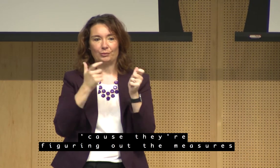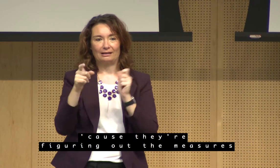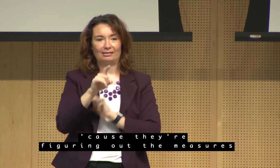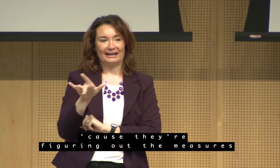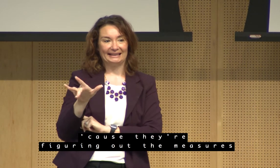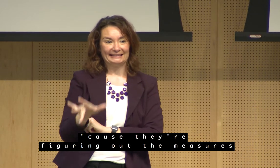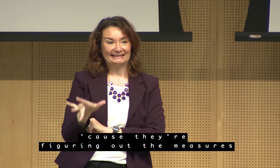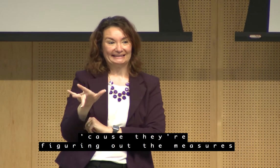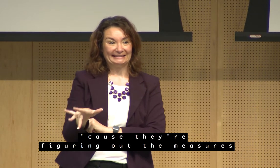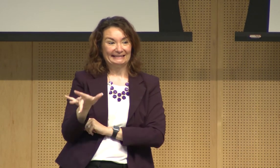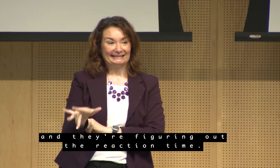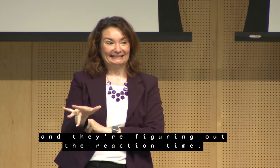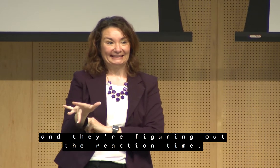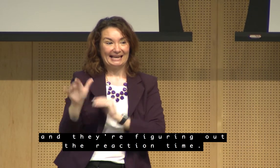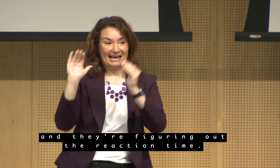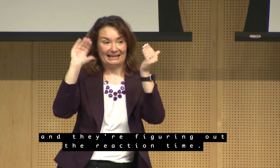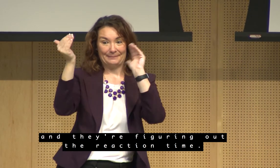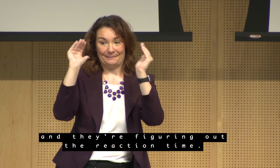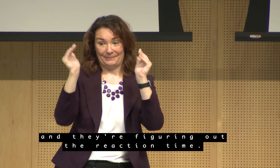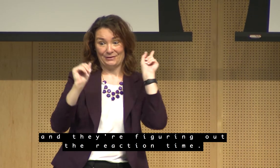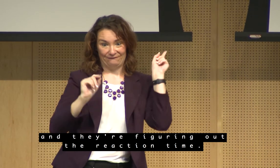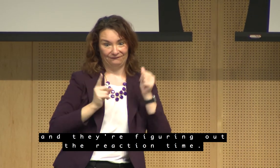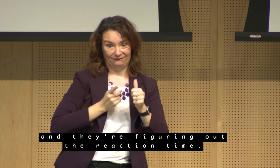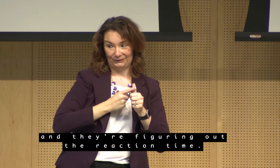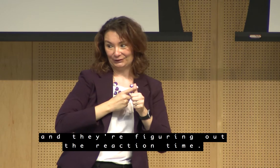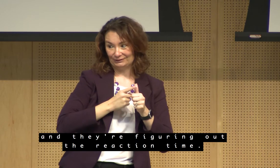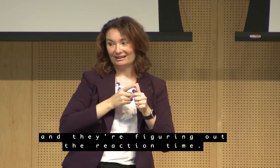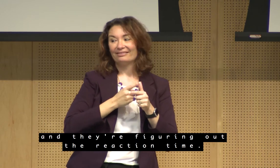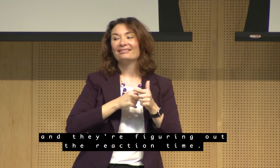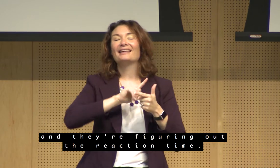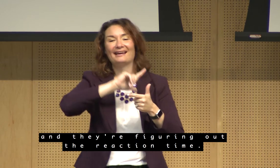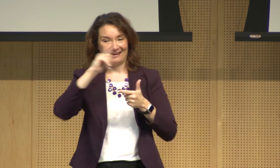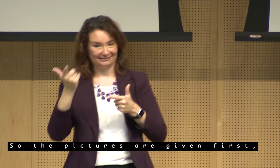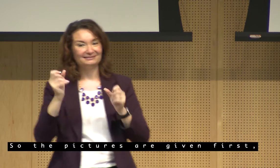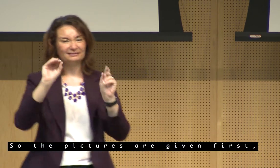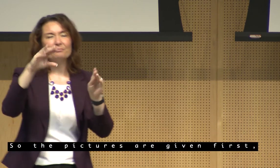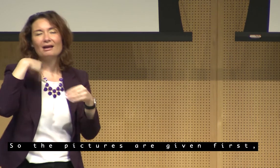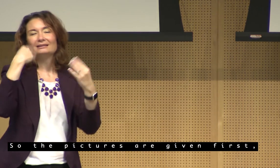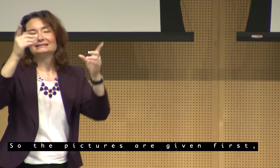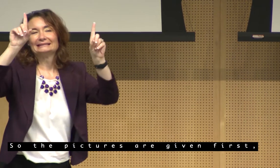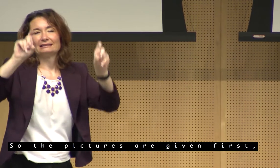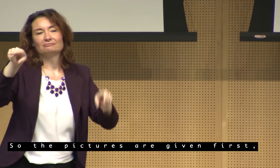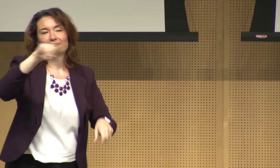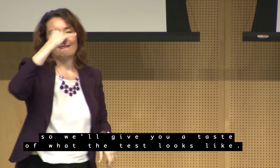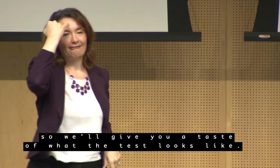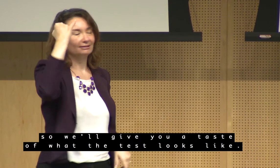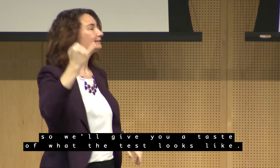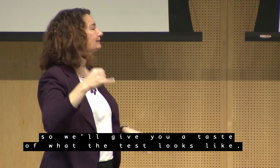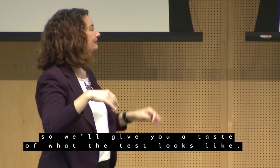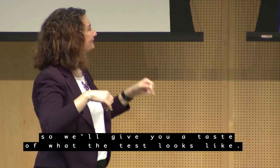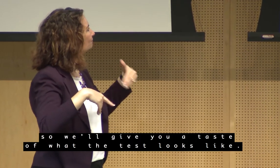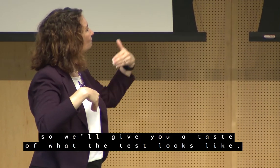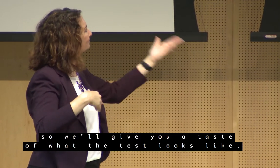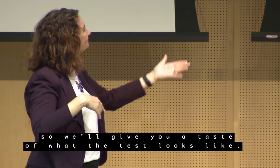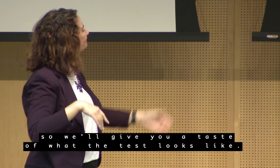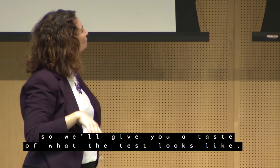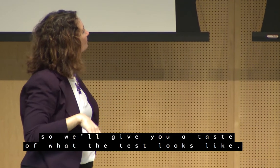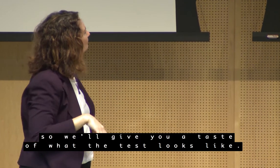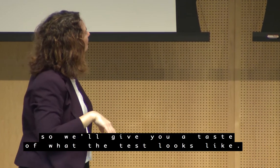the measures and they're figuring out the reaction time. So the pictures are given first. So we'll give you a taste of what the test